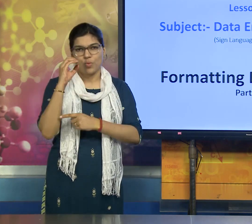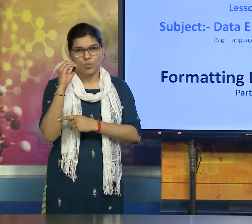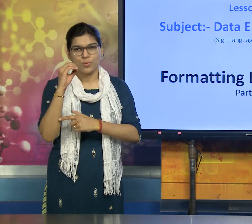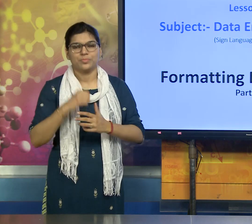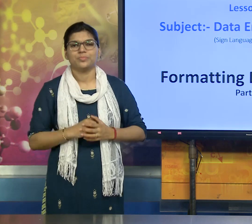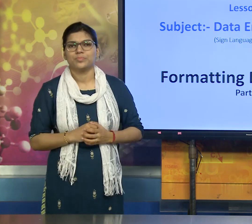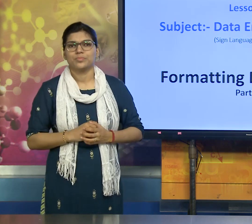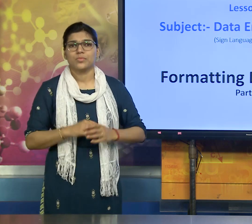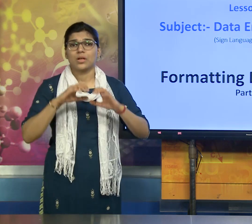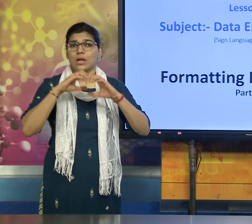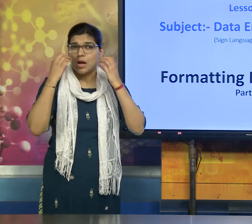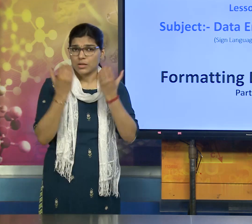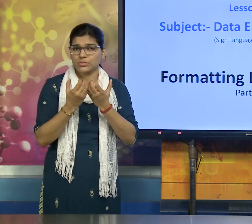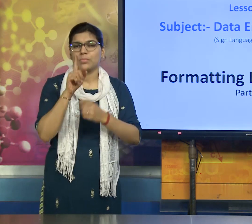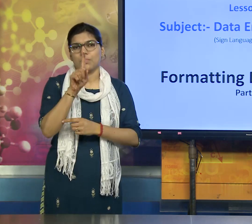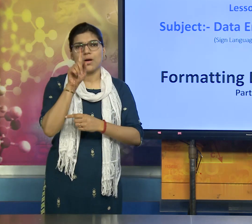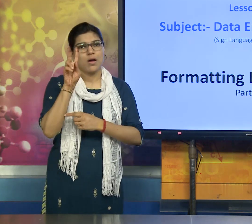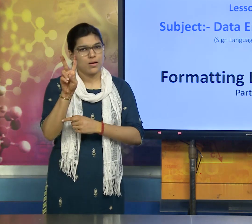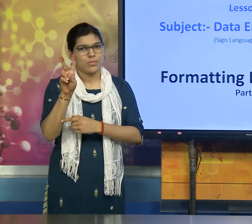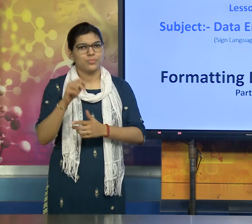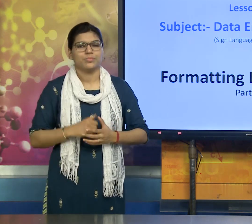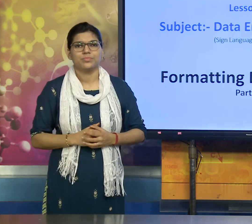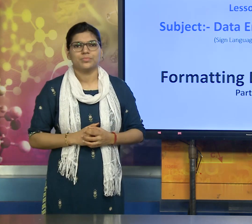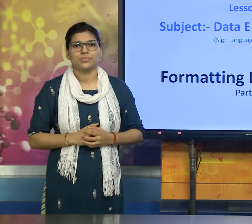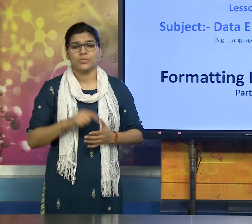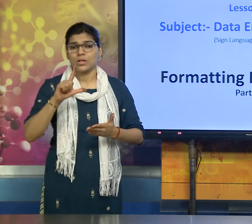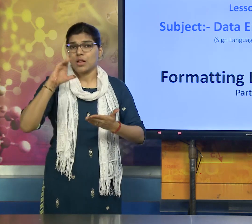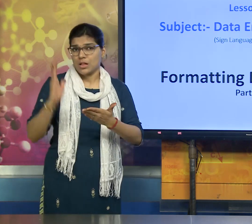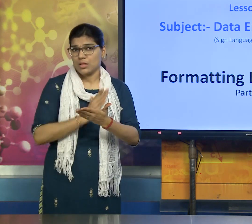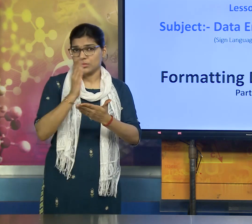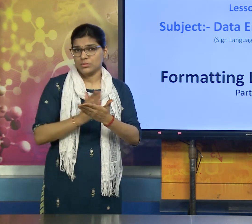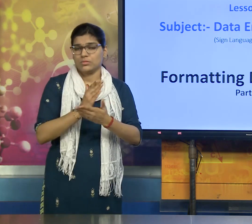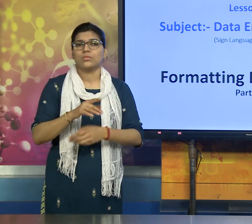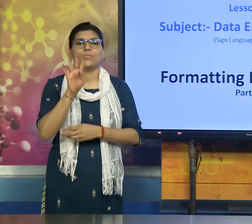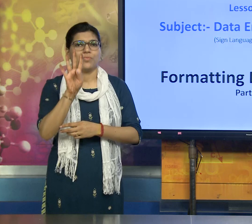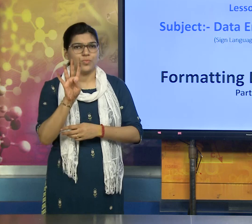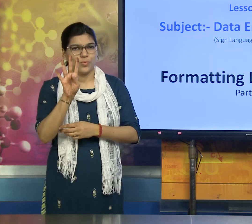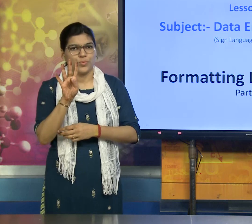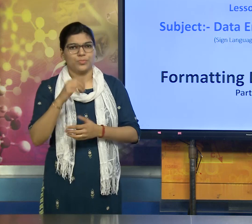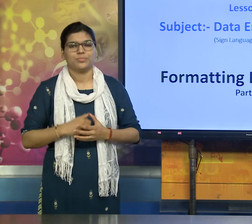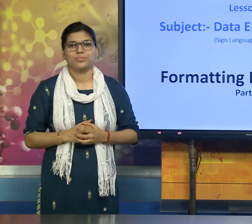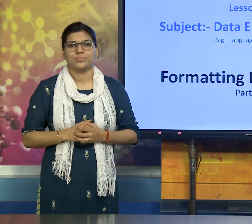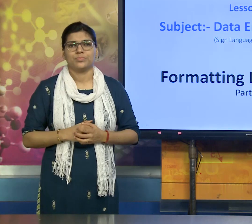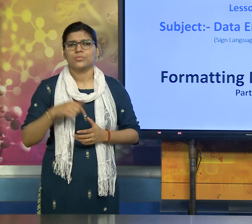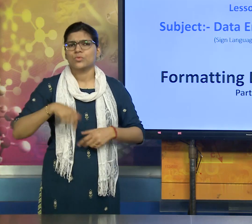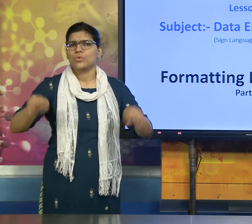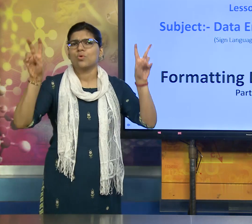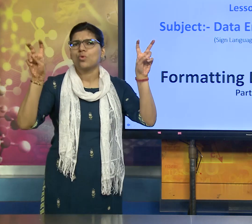Today we are going to learn data entry operation for class 12, lesson number